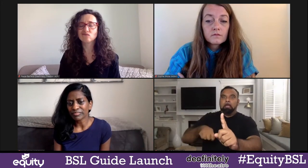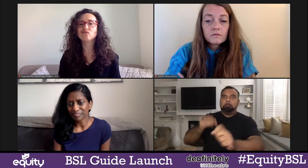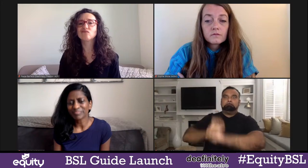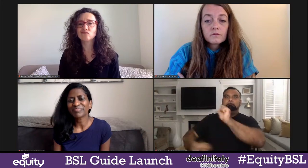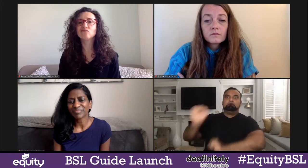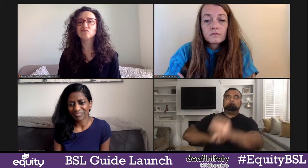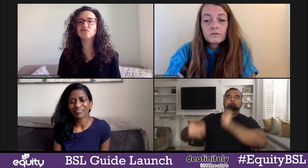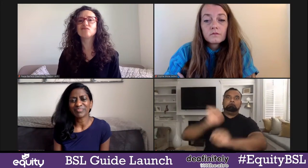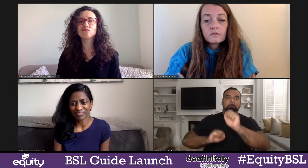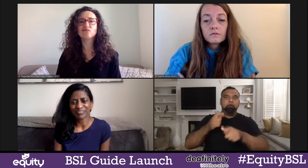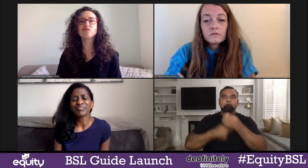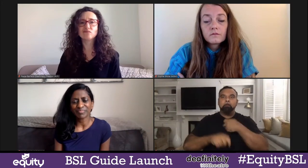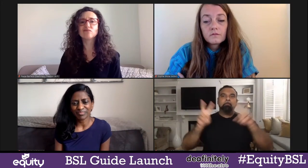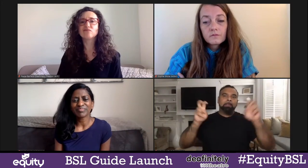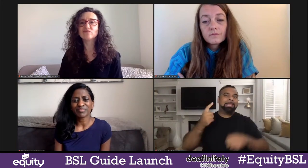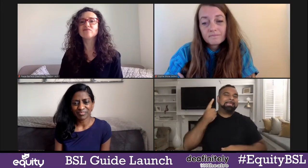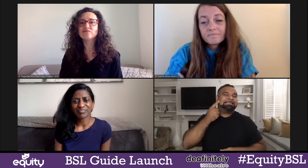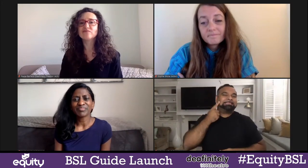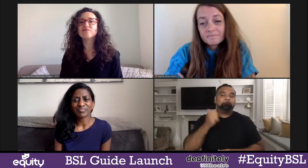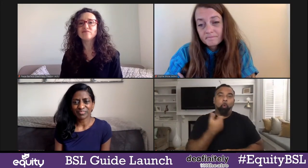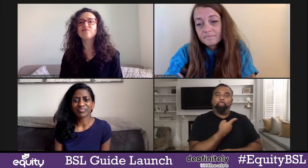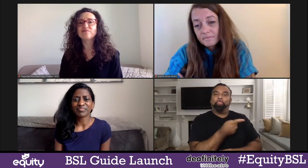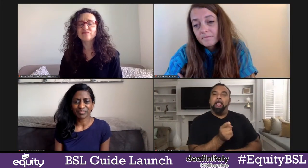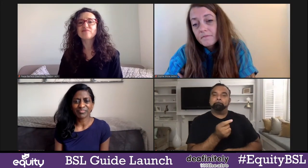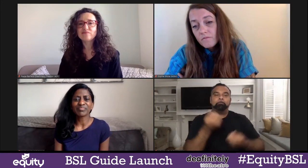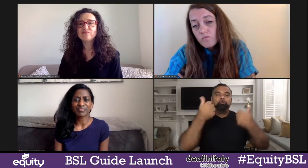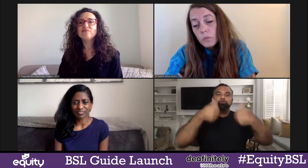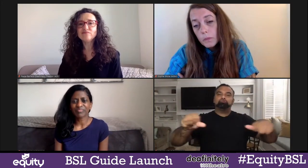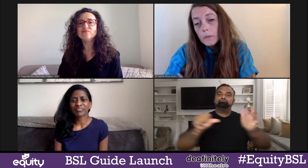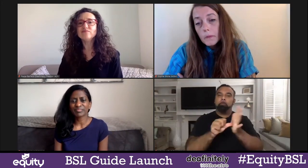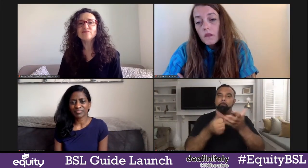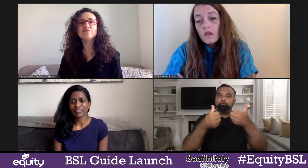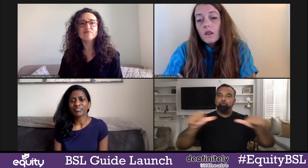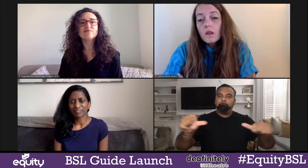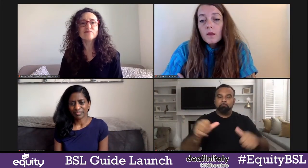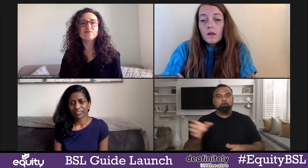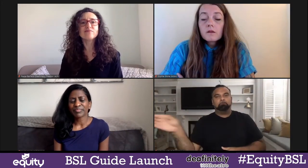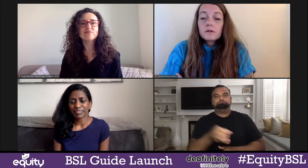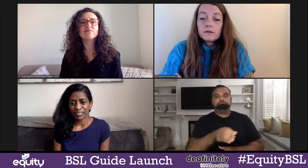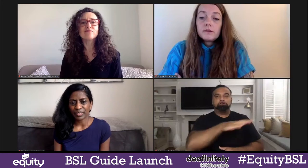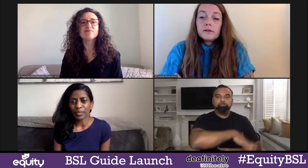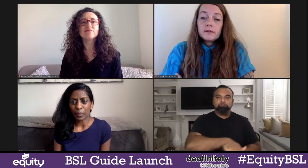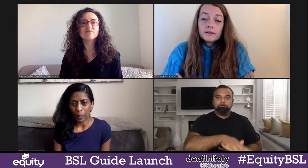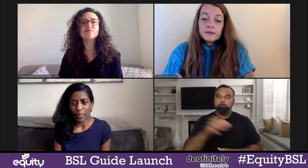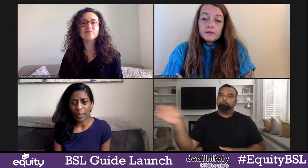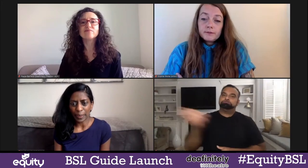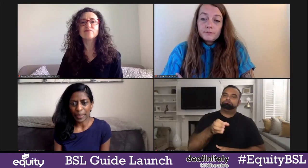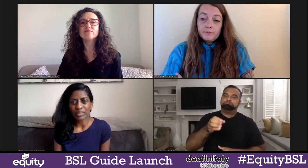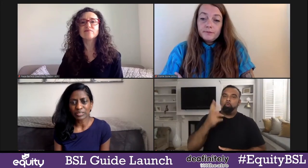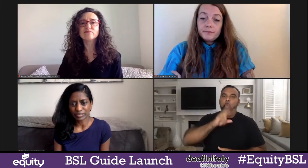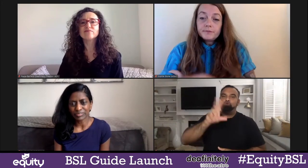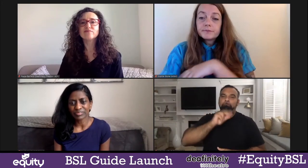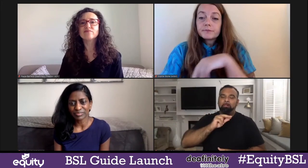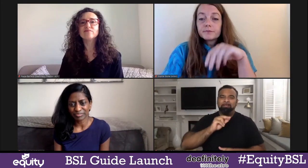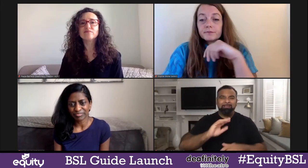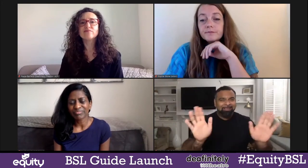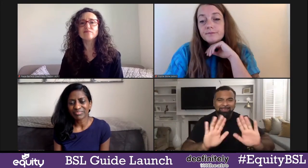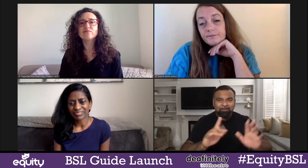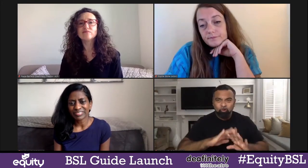I can then speak directly to this actor, they can speak back to me. And sometimes I think, you know, if you use a BSL using actor and then an interpreter, ooh,